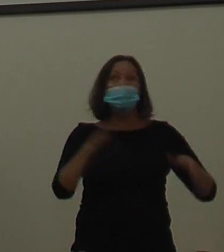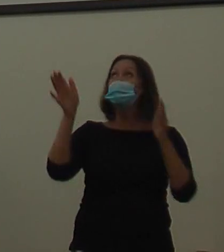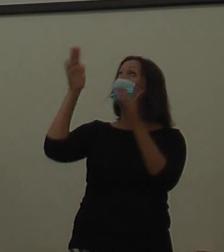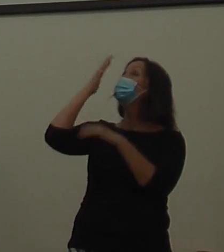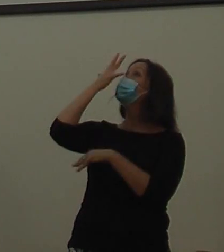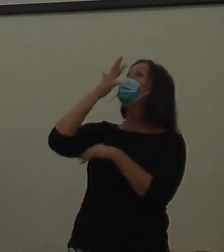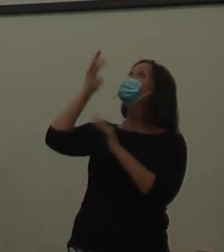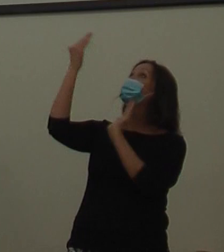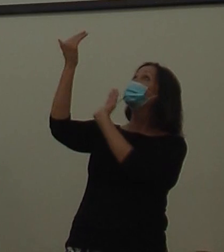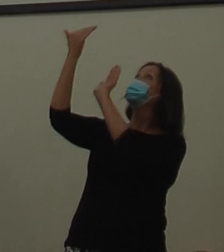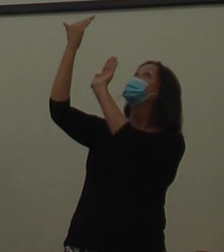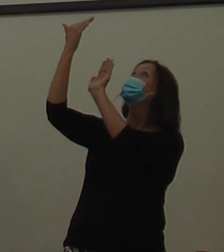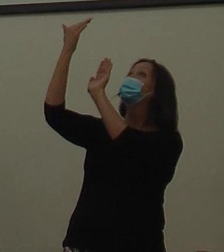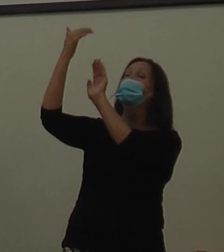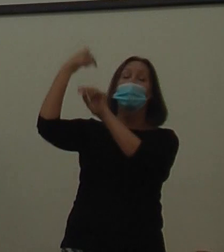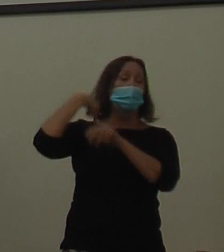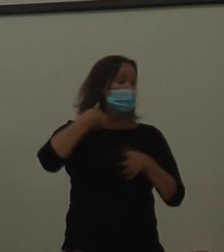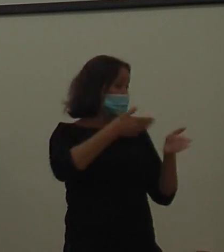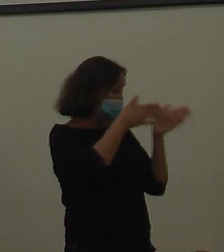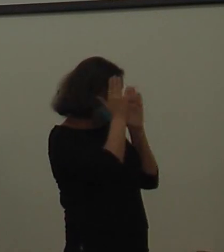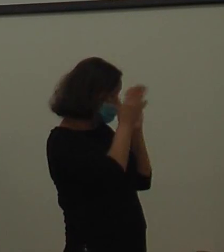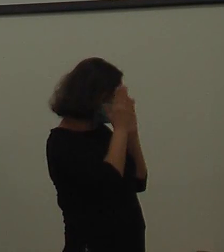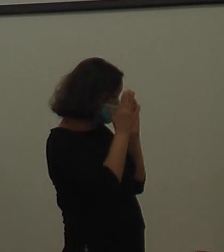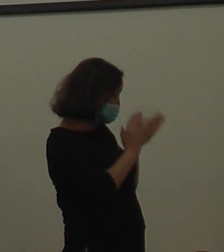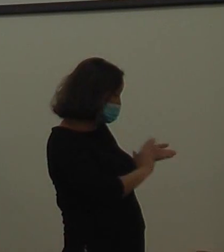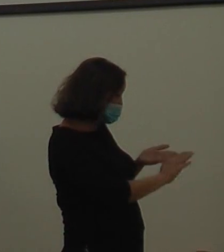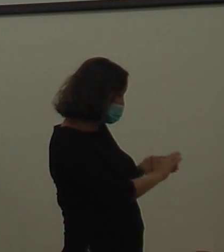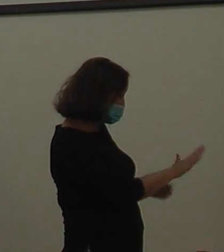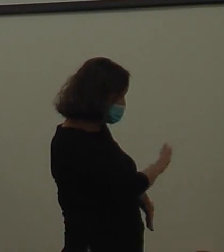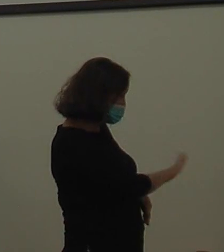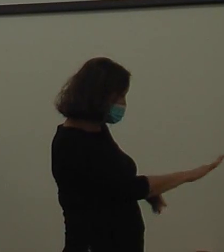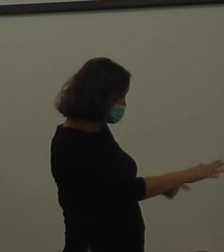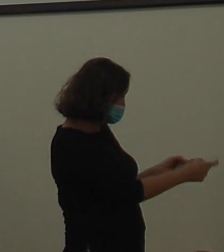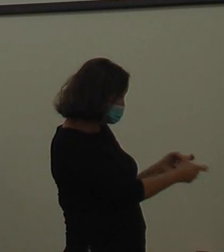will forgive their sin and heal their land.